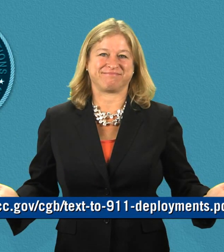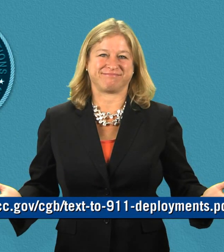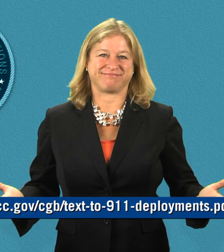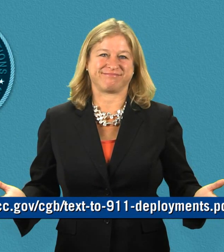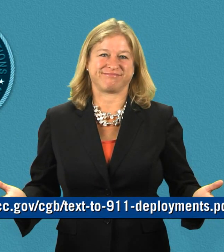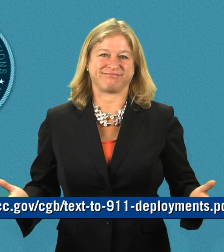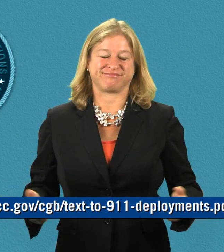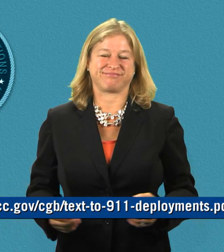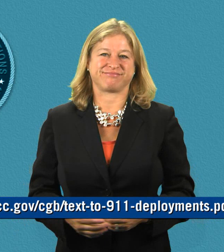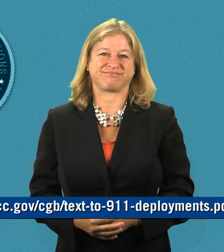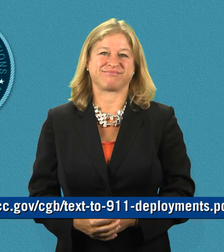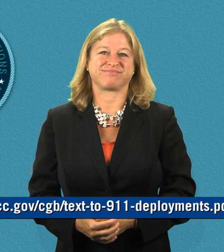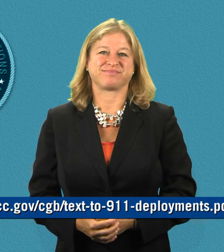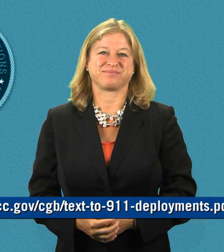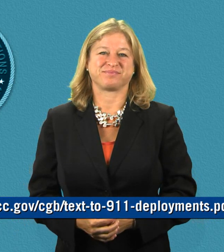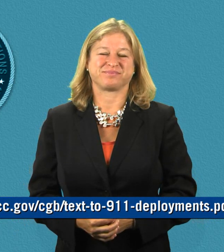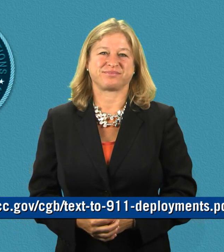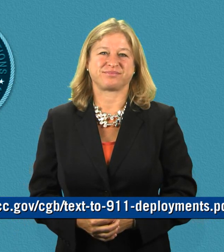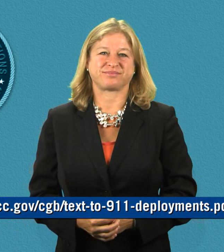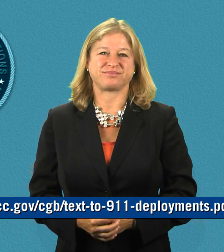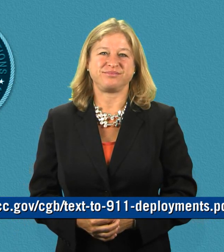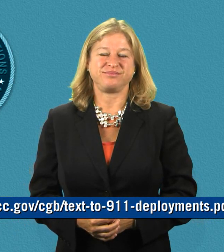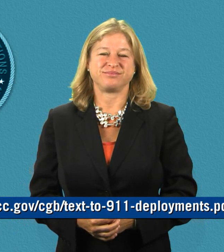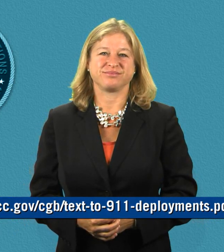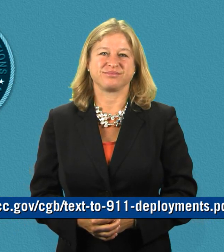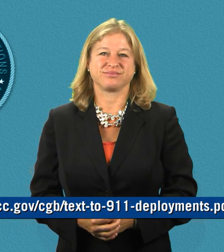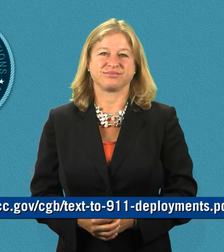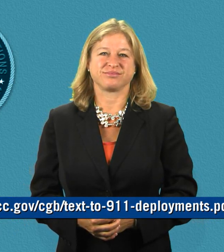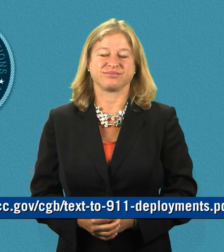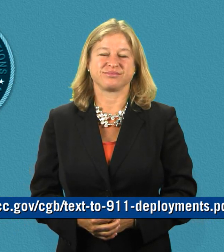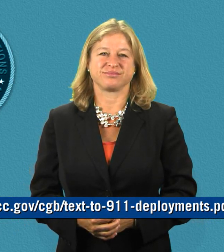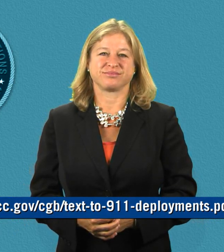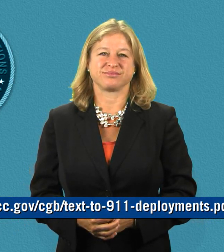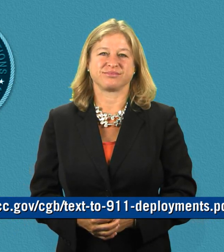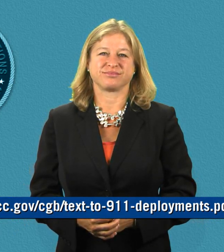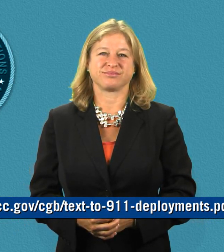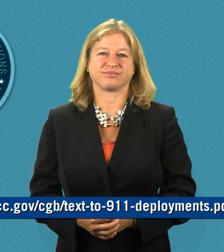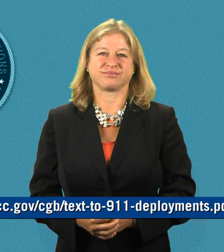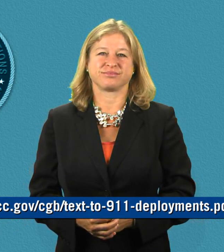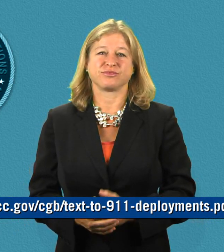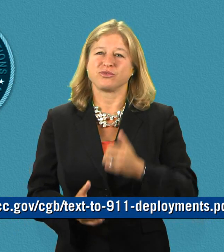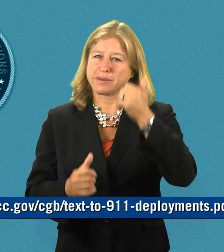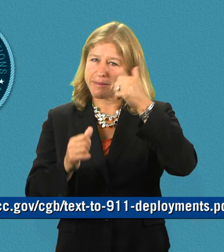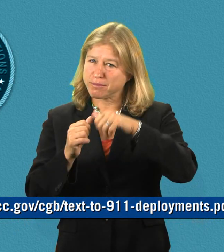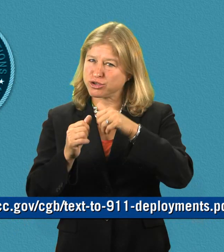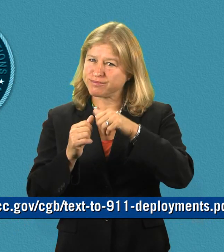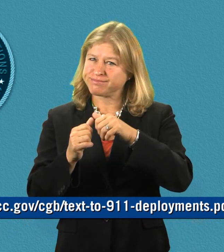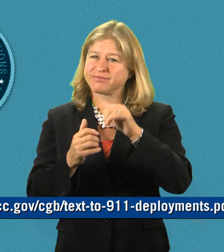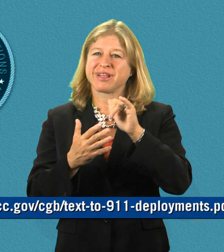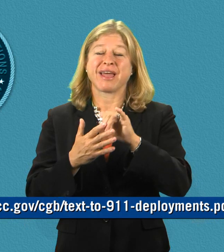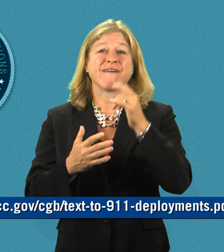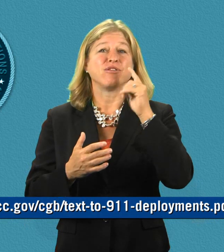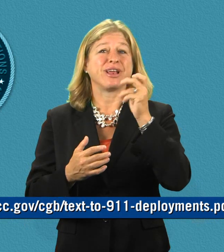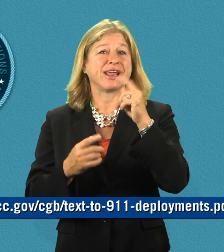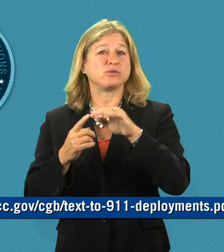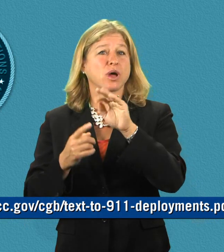.gov/.cgb/.text-2-911-deployments.pdf.